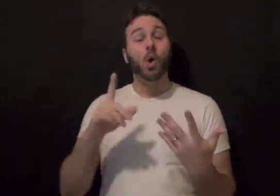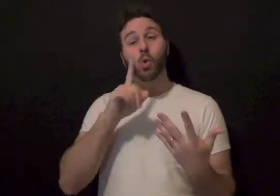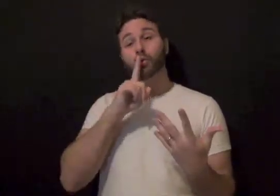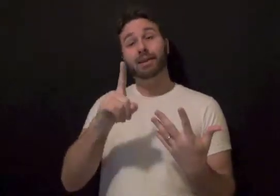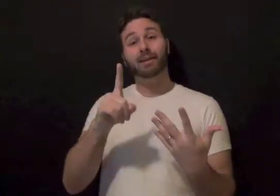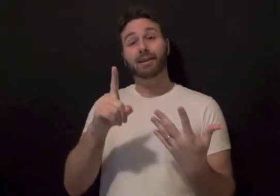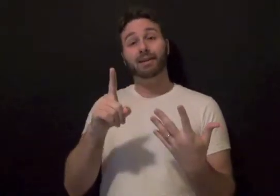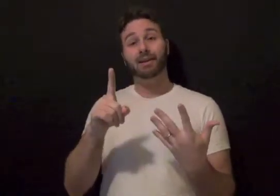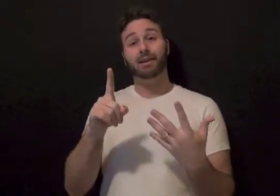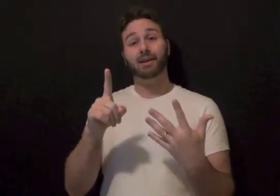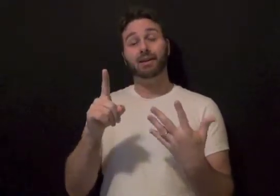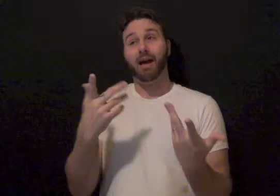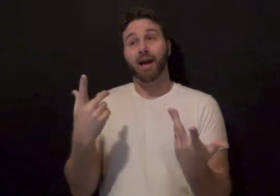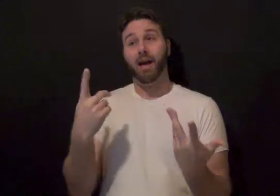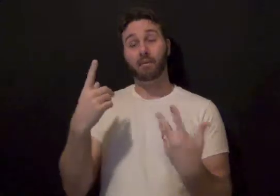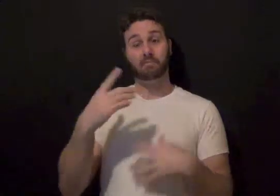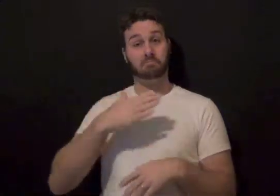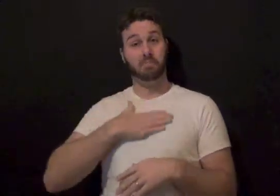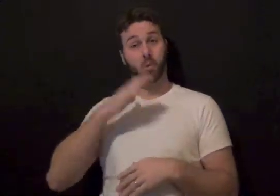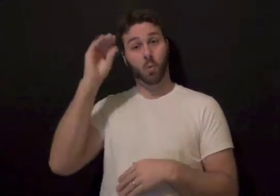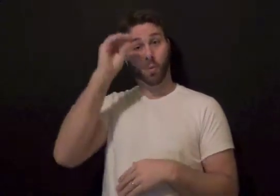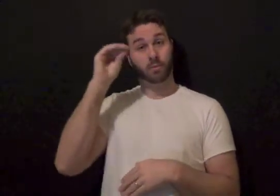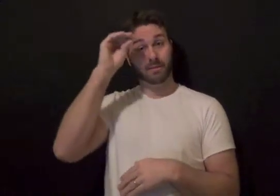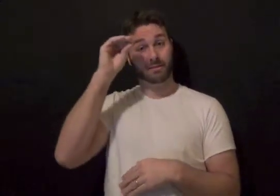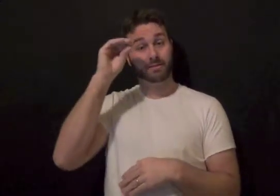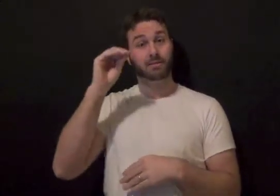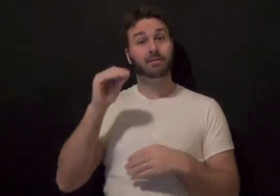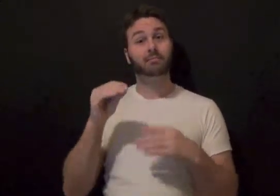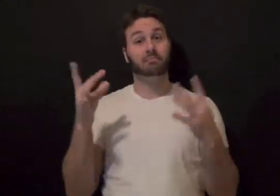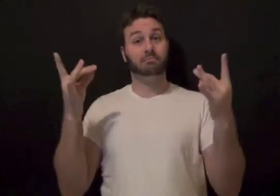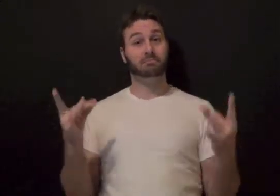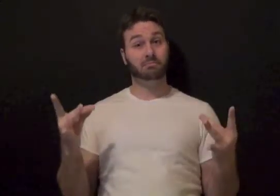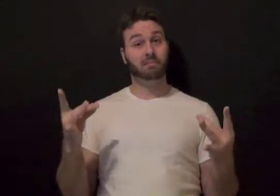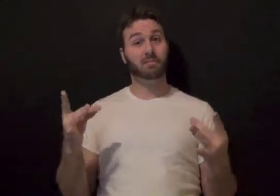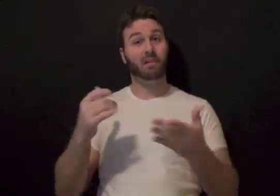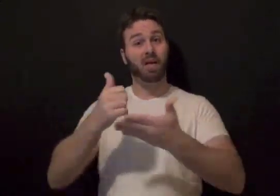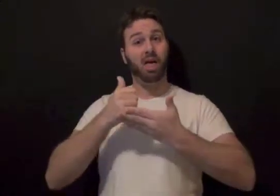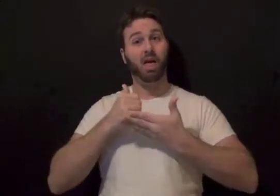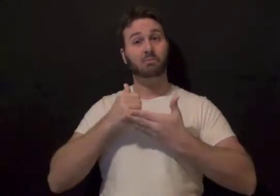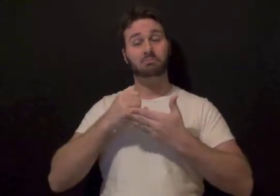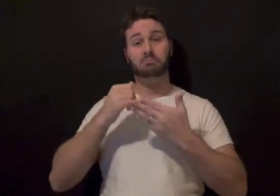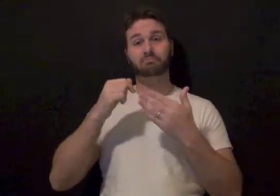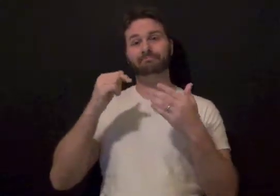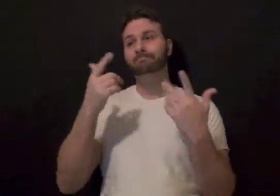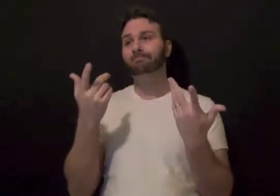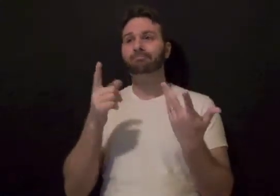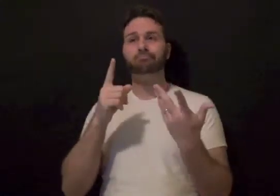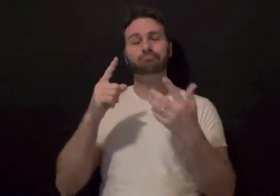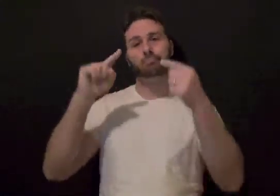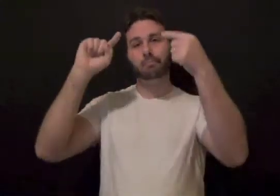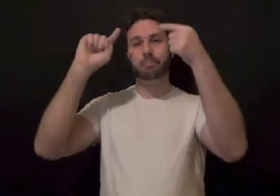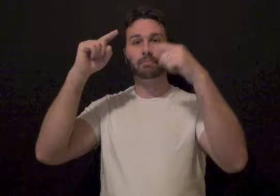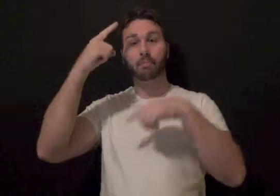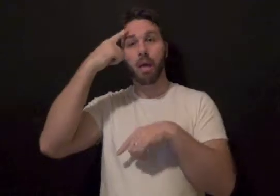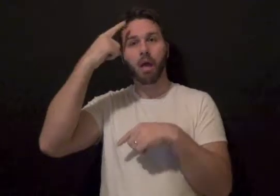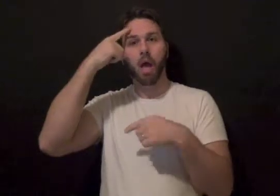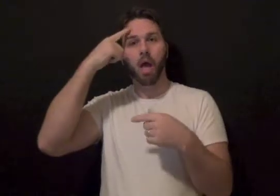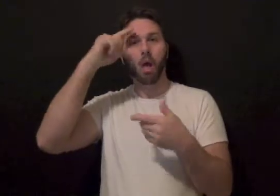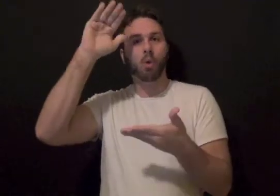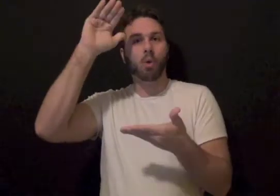some meditation. I hadn't really thought that it could be sort of preventative in nature. Until I was about sort of 20, when a number of things happened